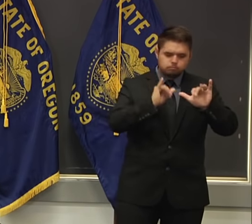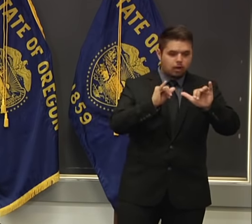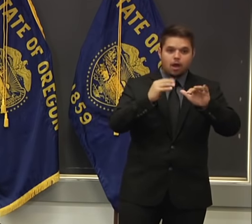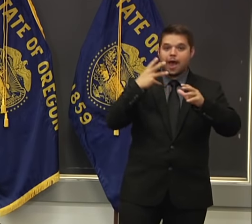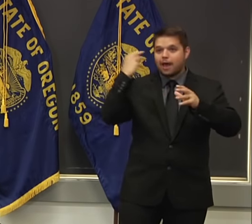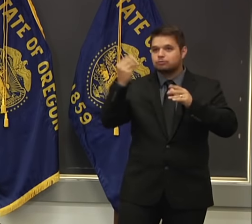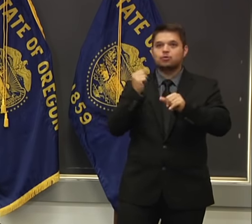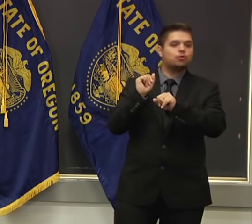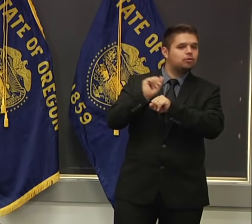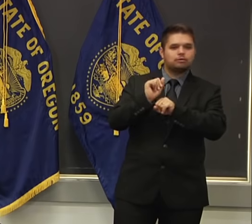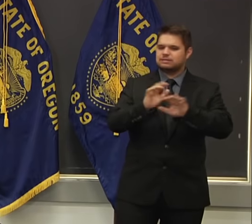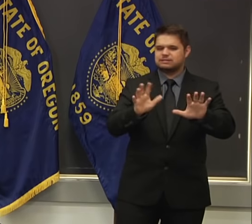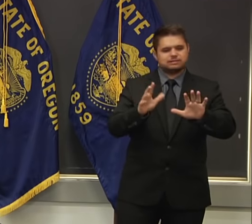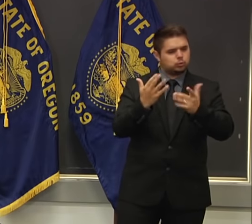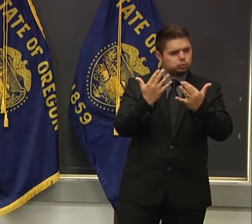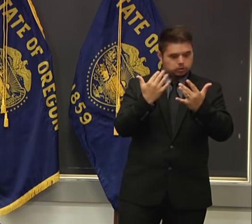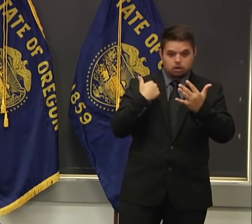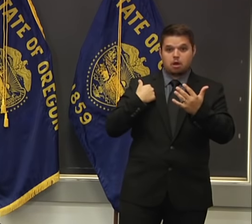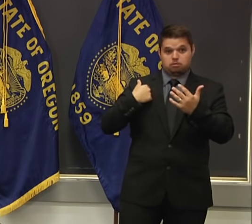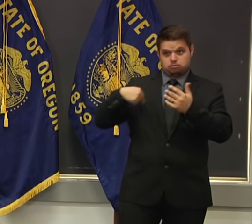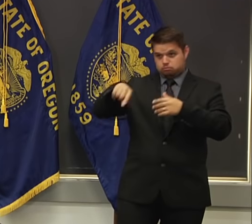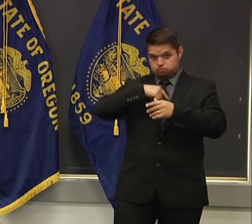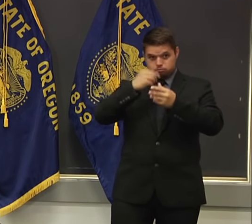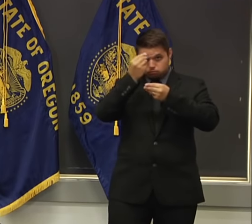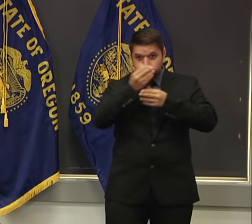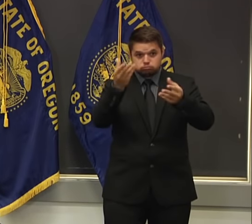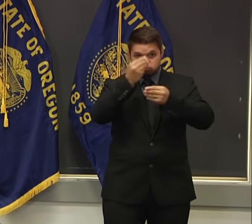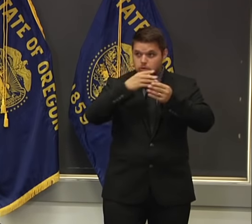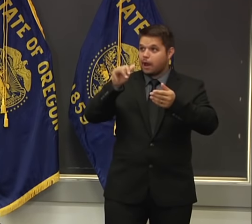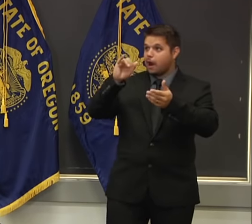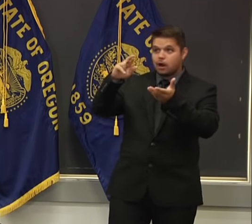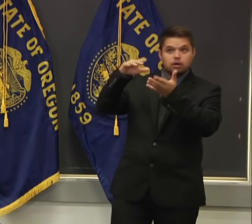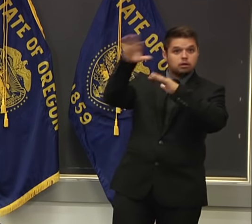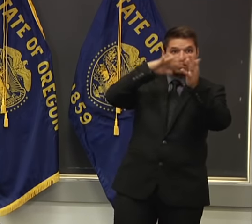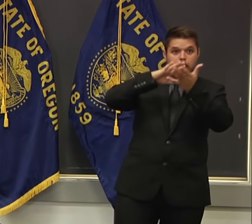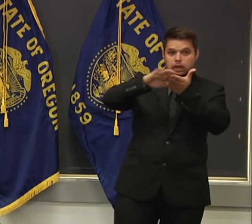air spaces in your work or home. And you can find that info by